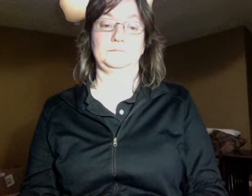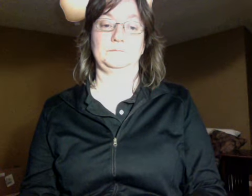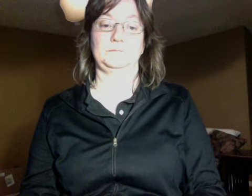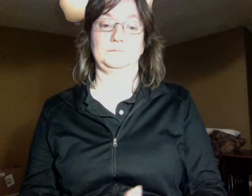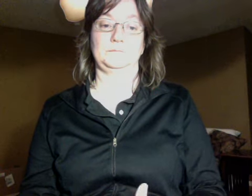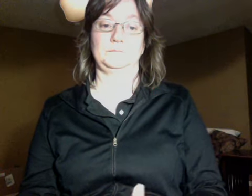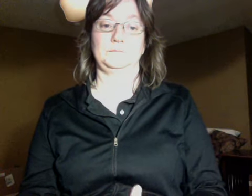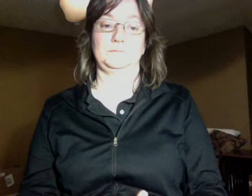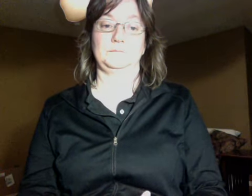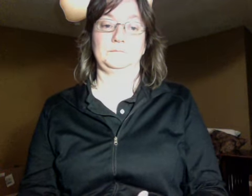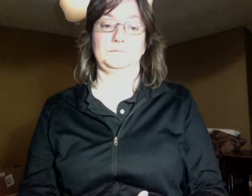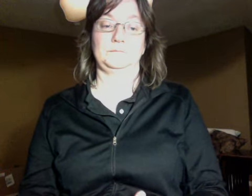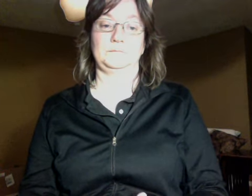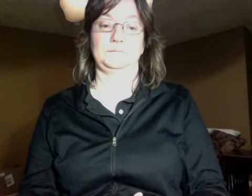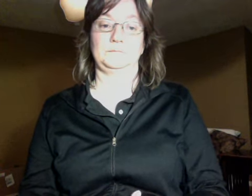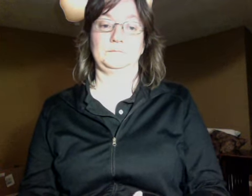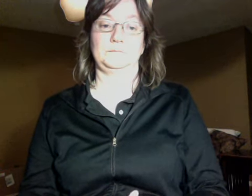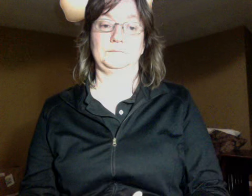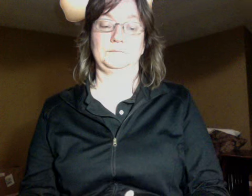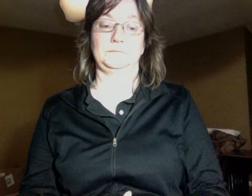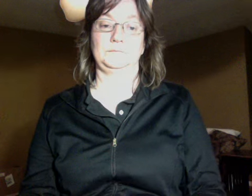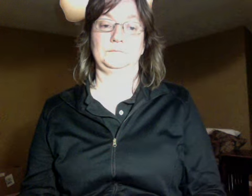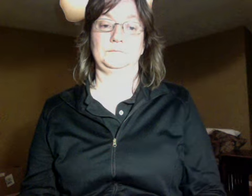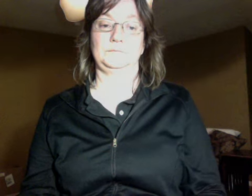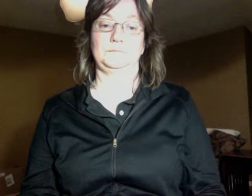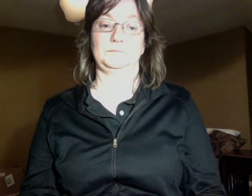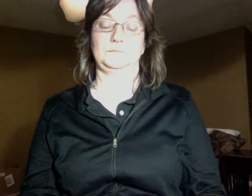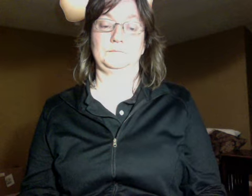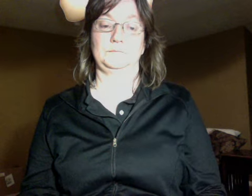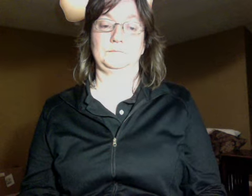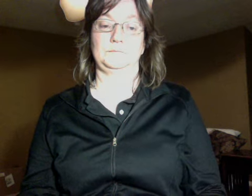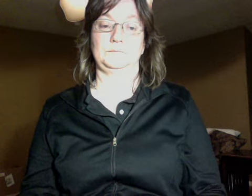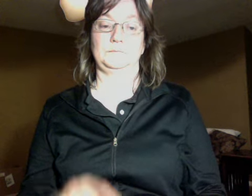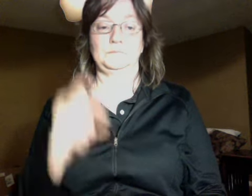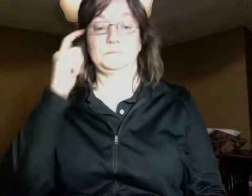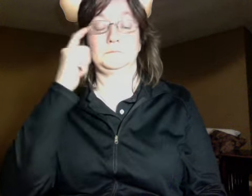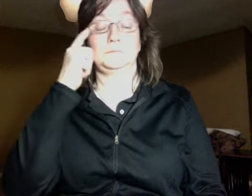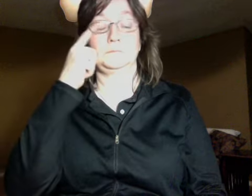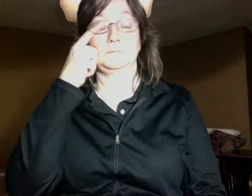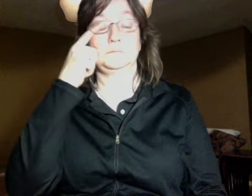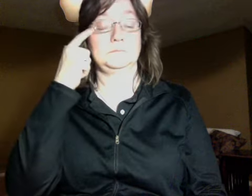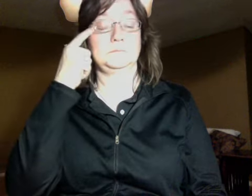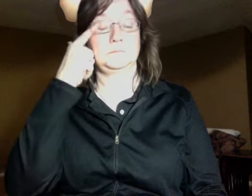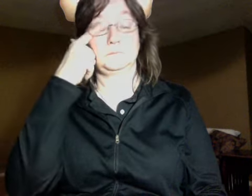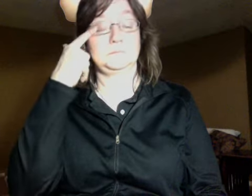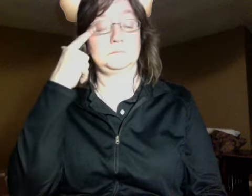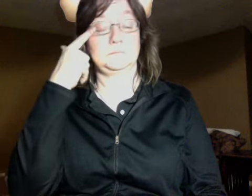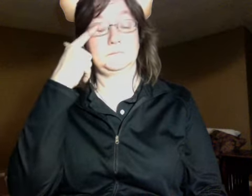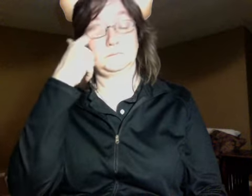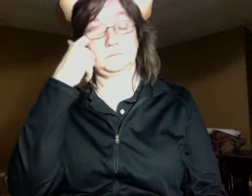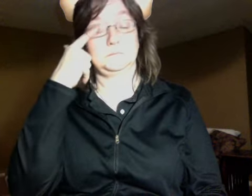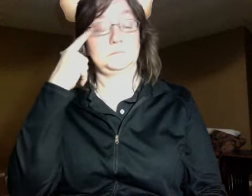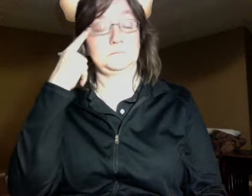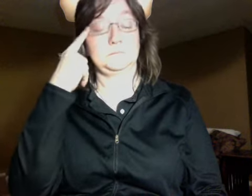not part of that big 30-foot tube. The teeth, for example, are considered accessory, as are the salivary glands, the liver,